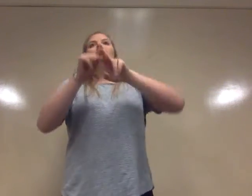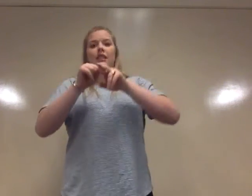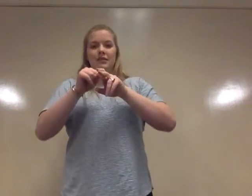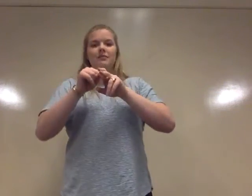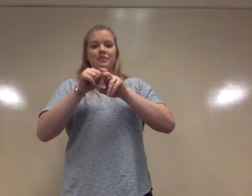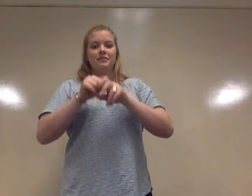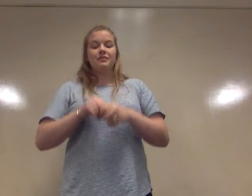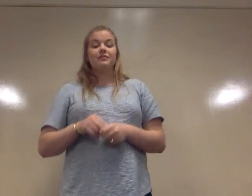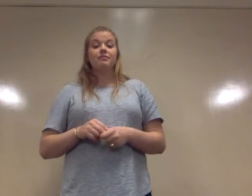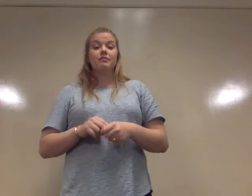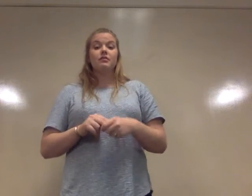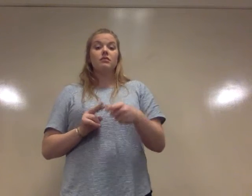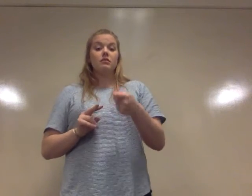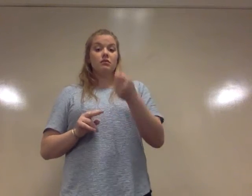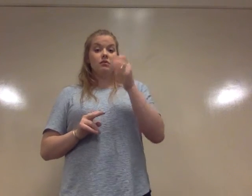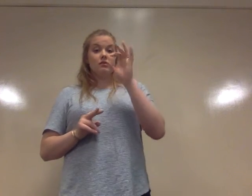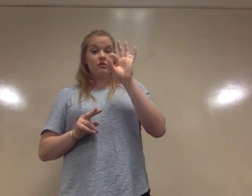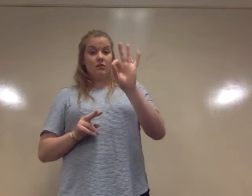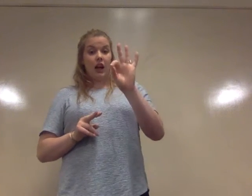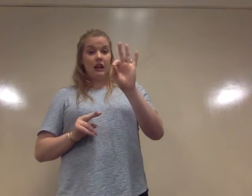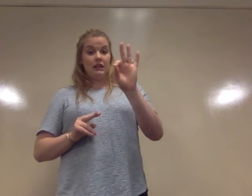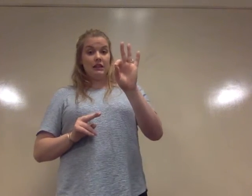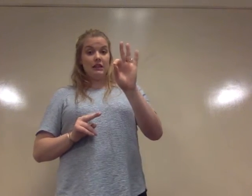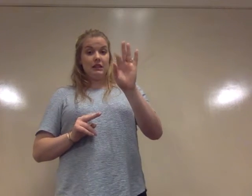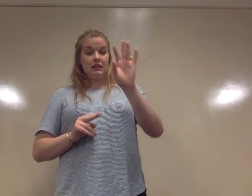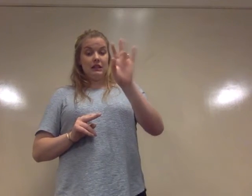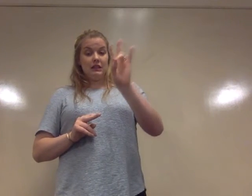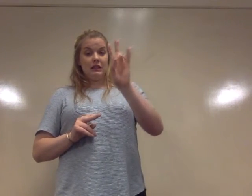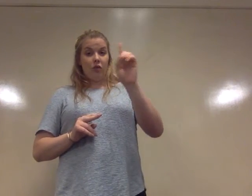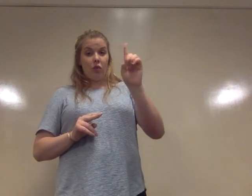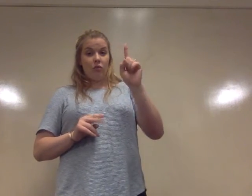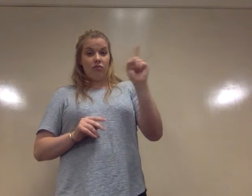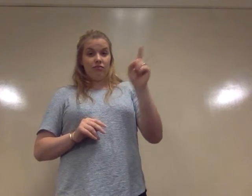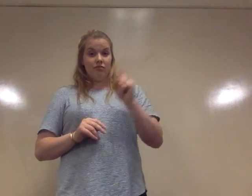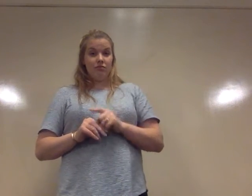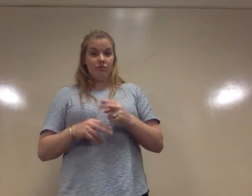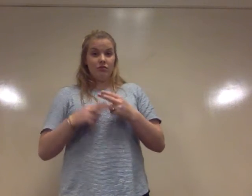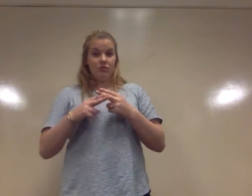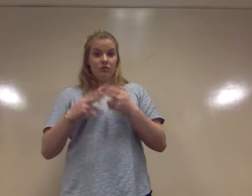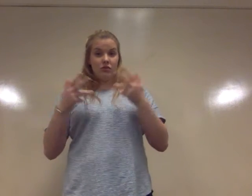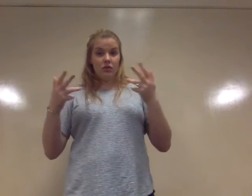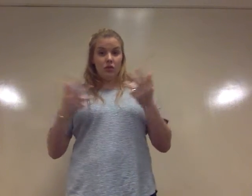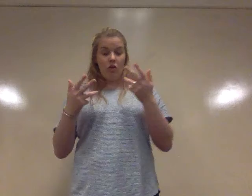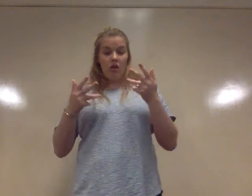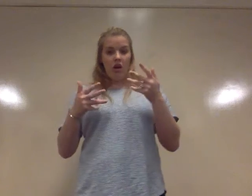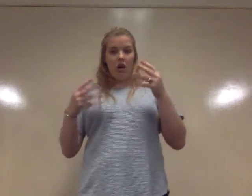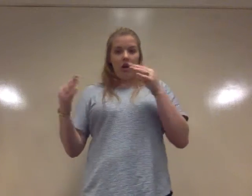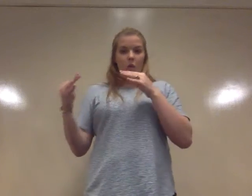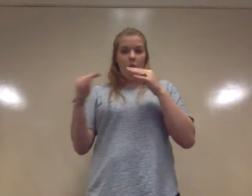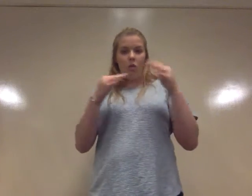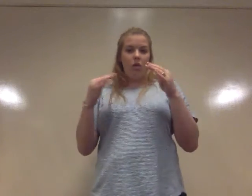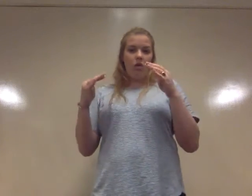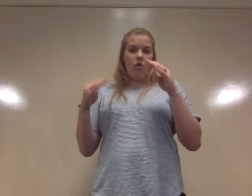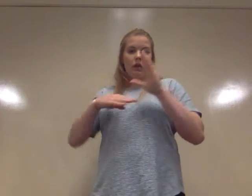1971, President Richard Nixon initiated a program that was dubbed the War on Cancer. We are here today for the purpose